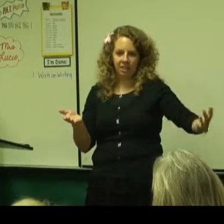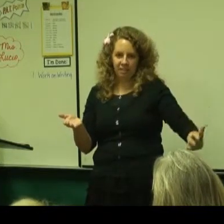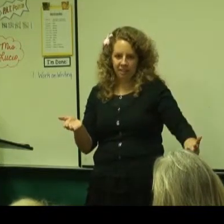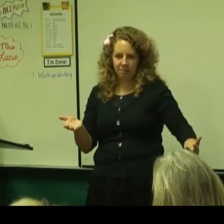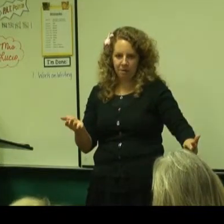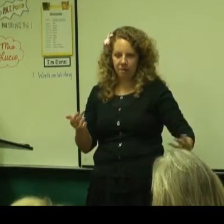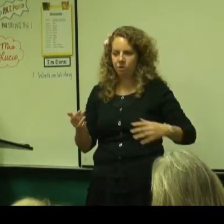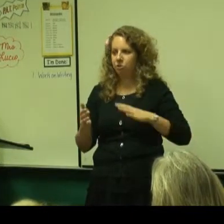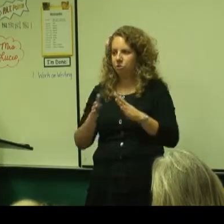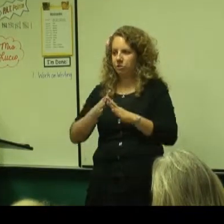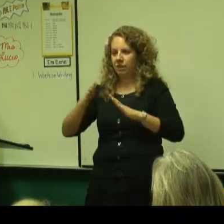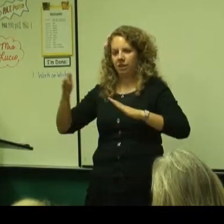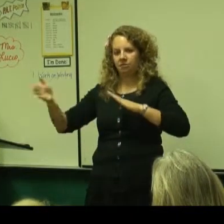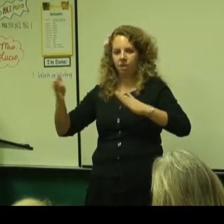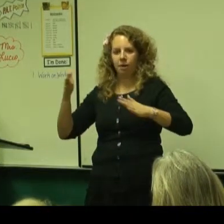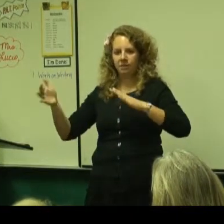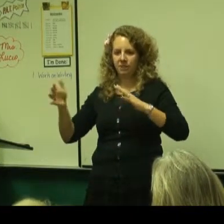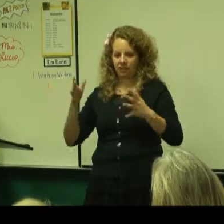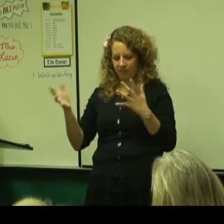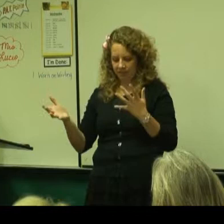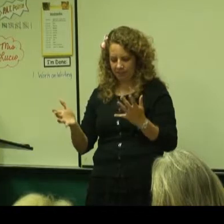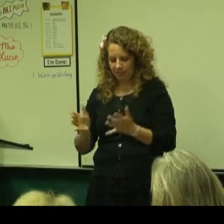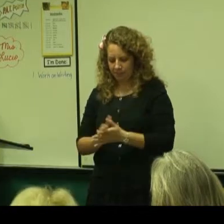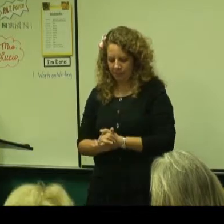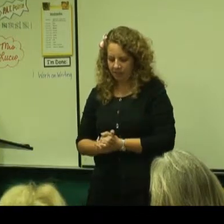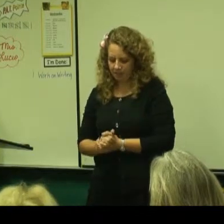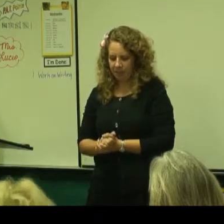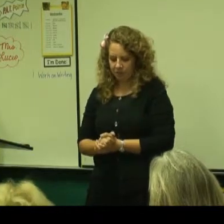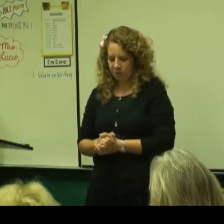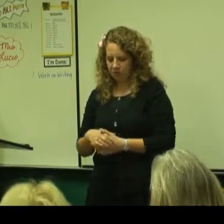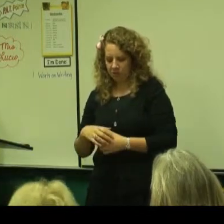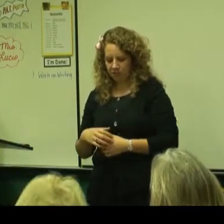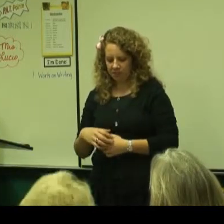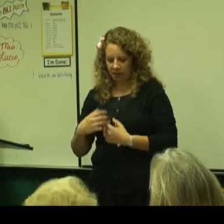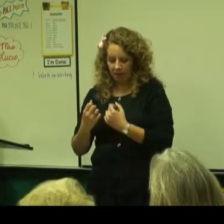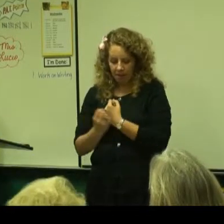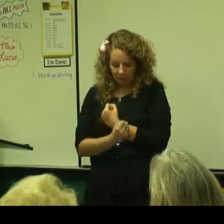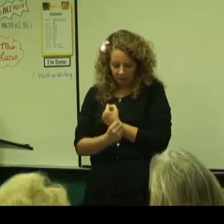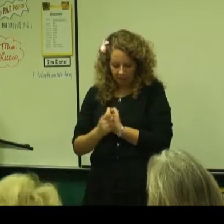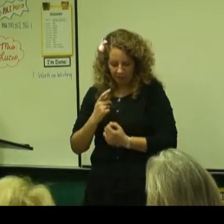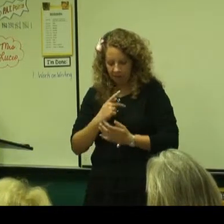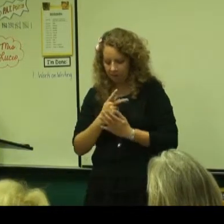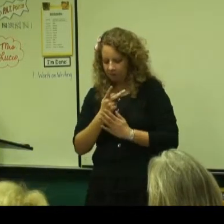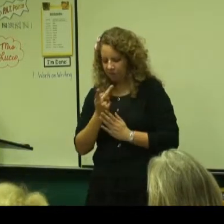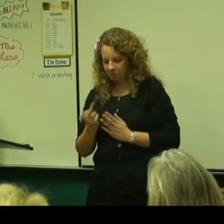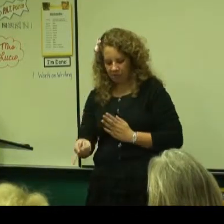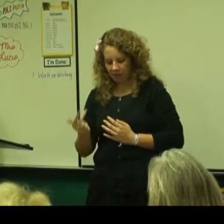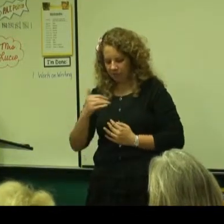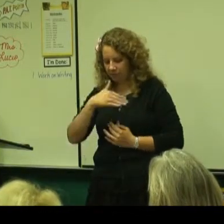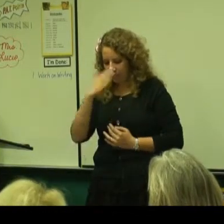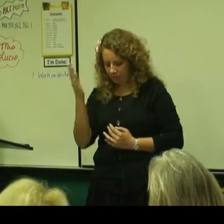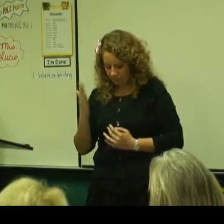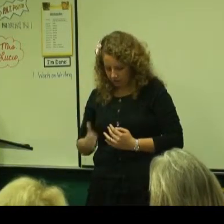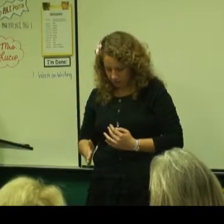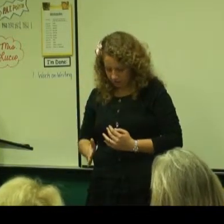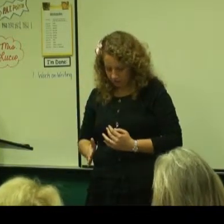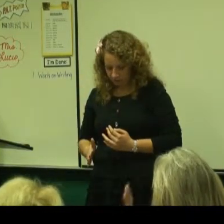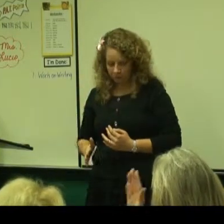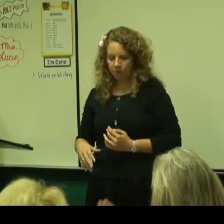a statement? Couldn't you just make it the opposite and say the same thing? So you could say love fails never, or you